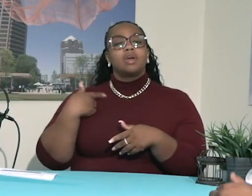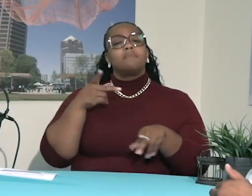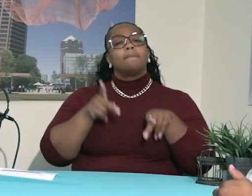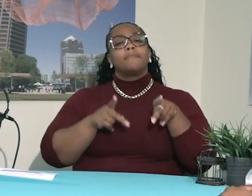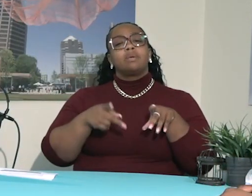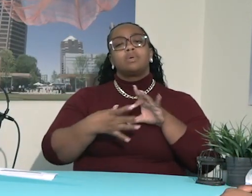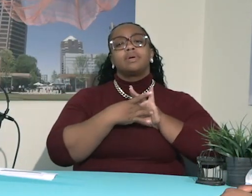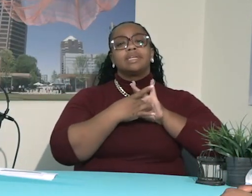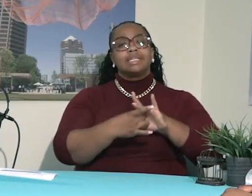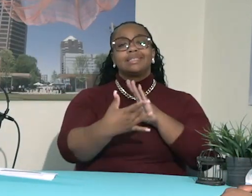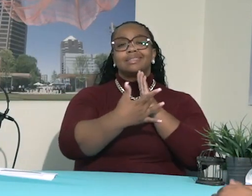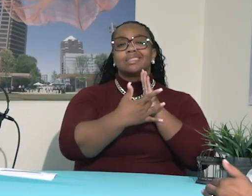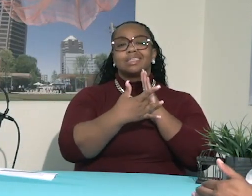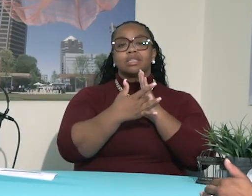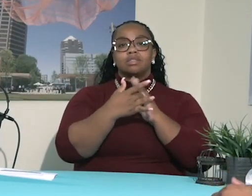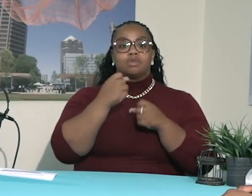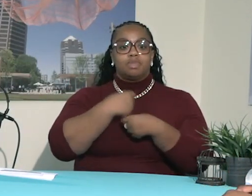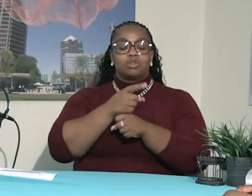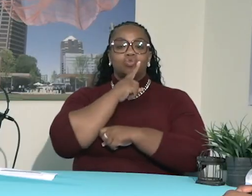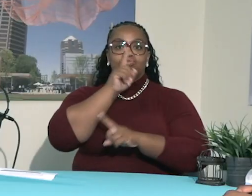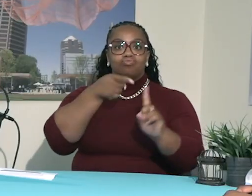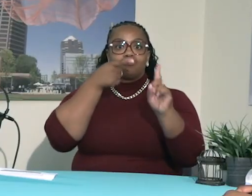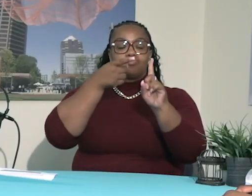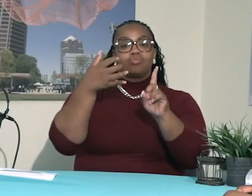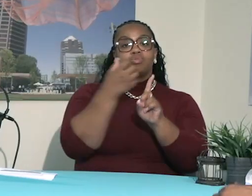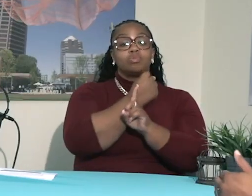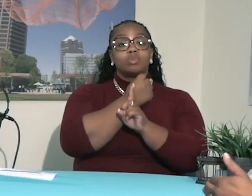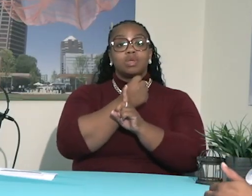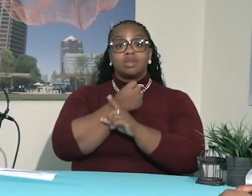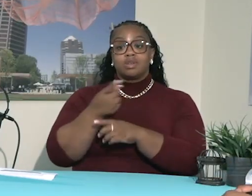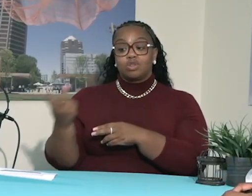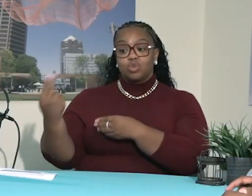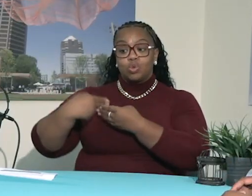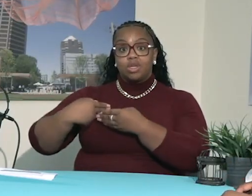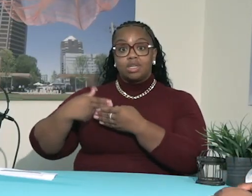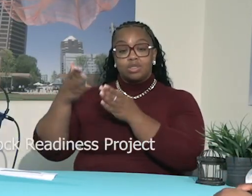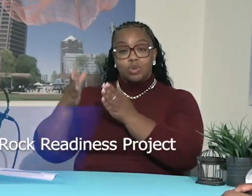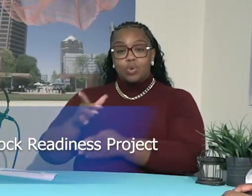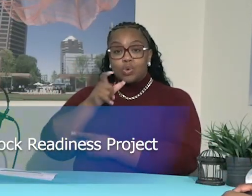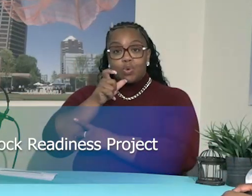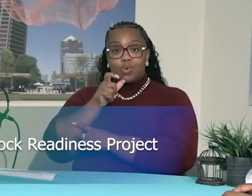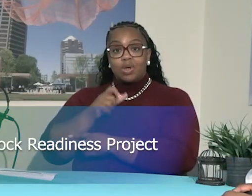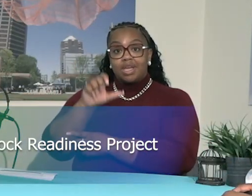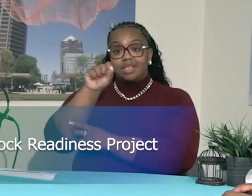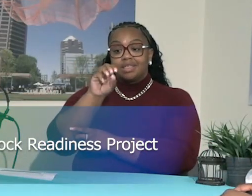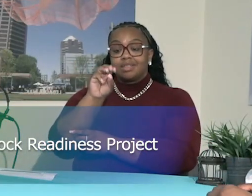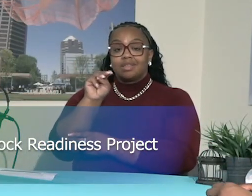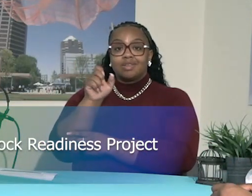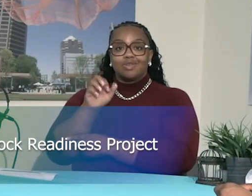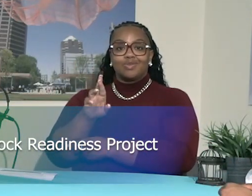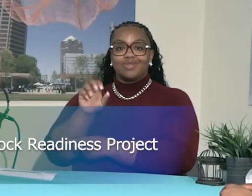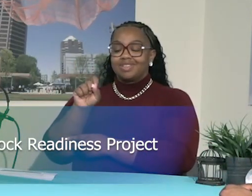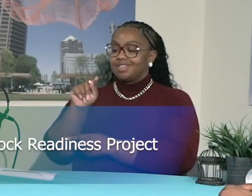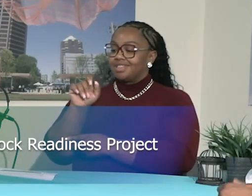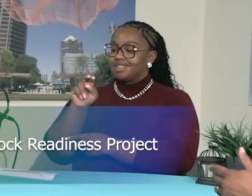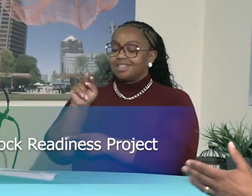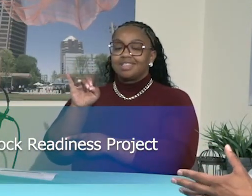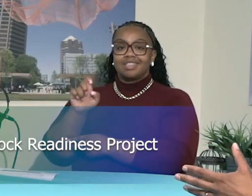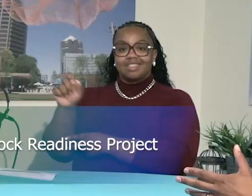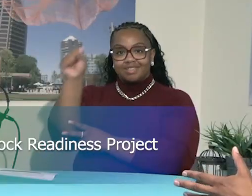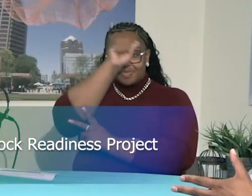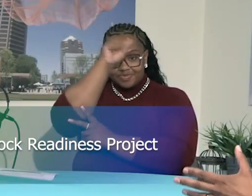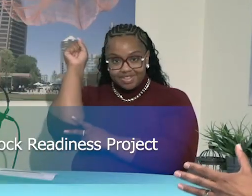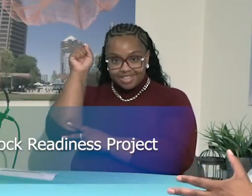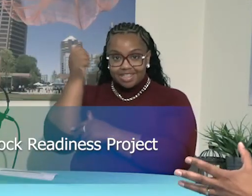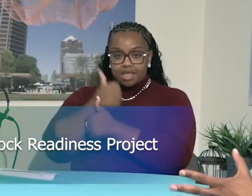there designed to achieve this goal. Joining us today on Talk City Greensboro is Stanley, the CEO of MyASL Teacher Rocks, as well